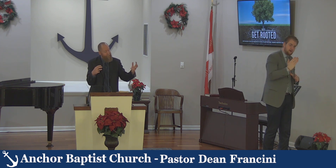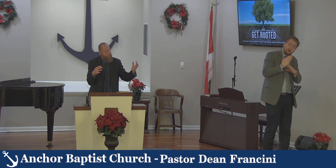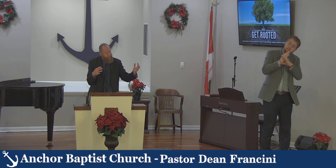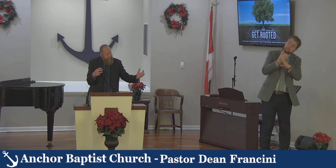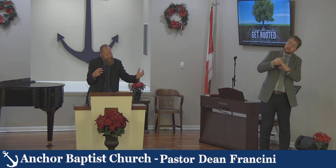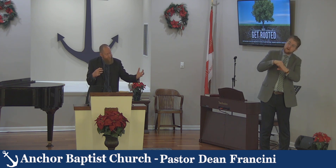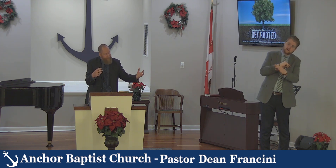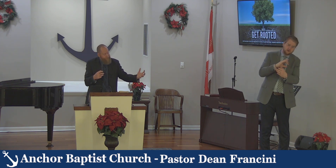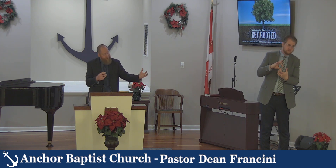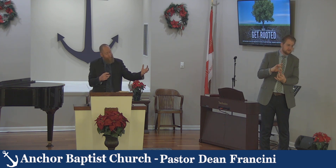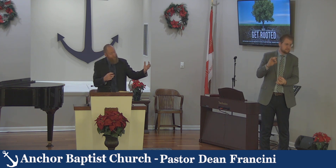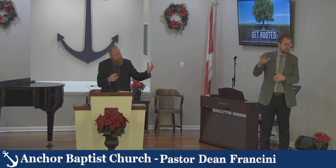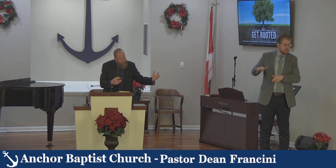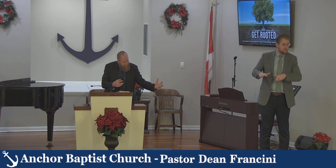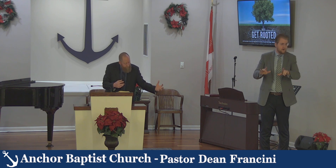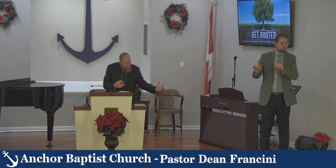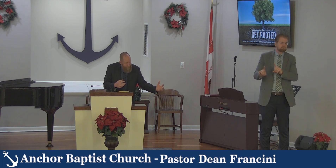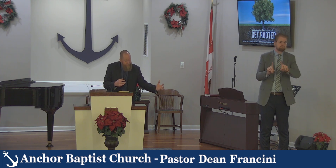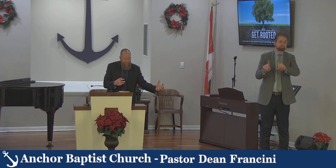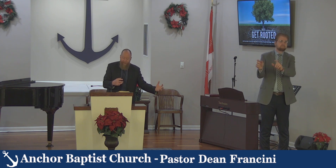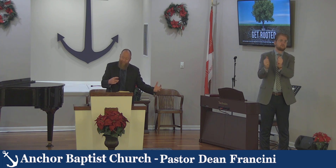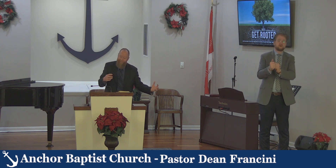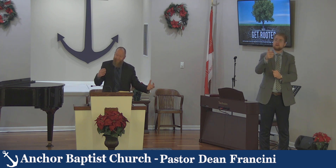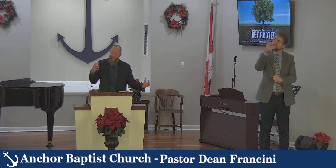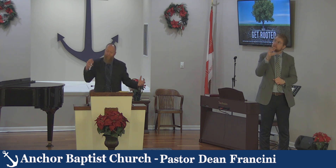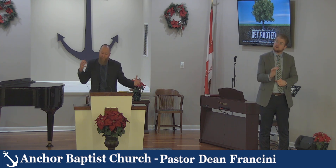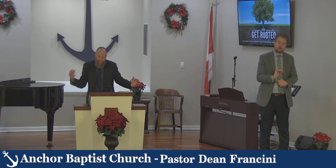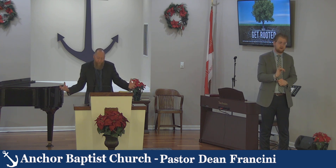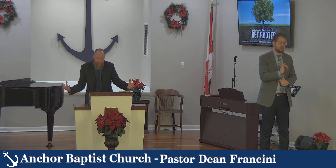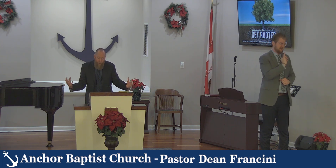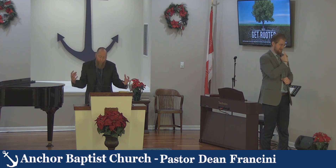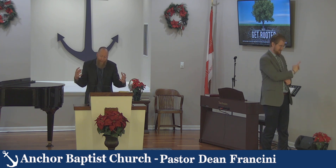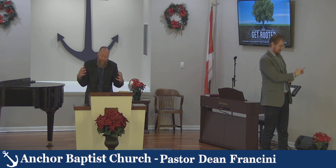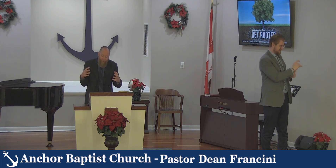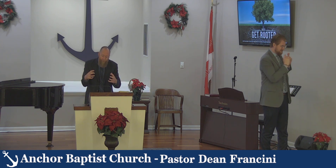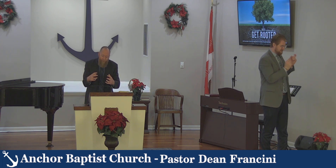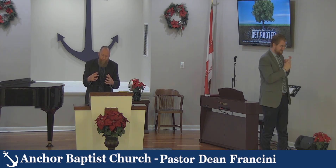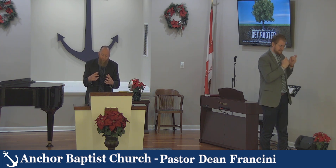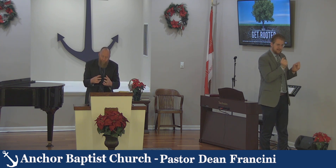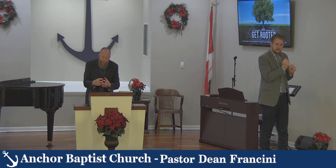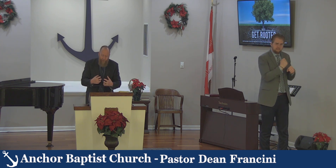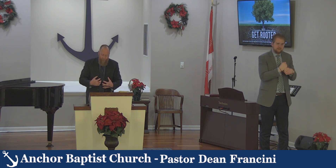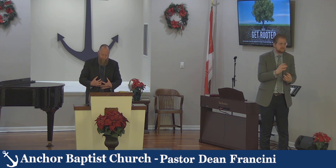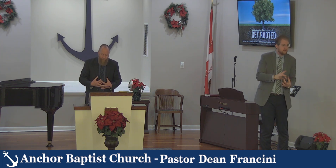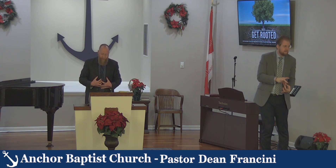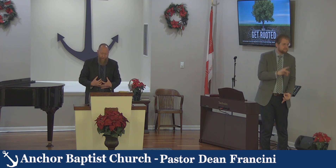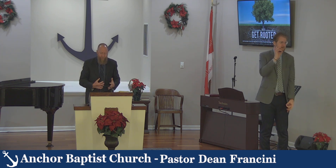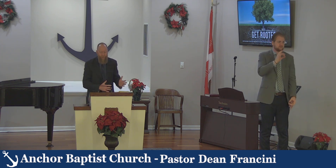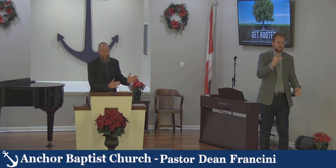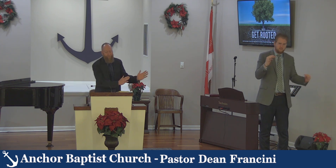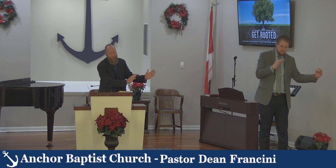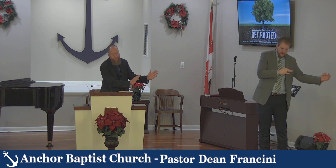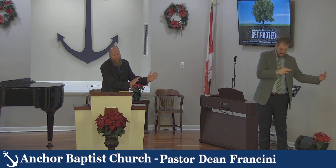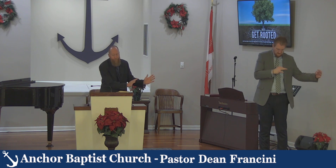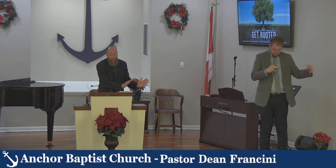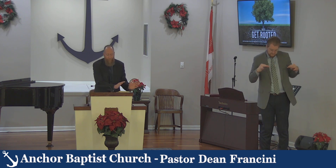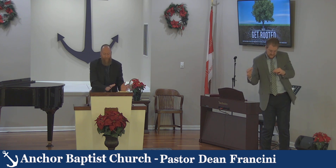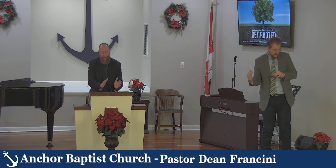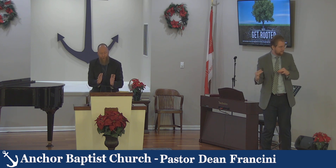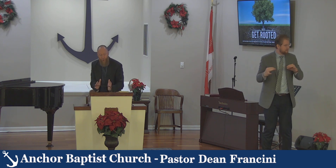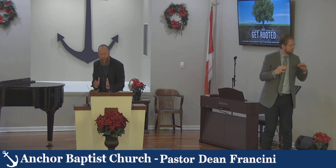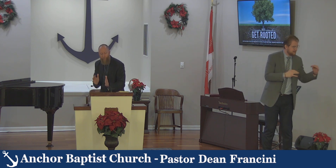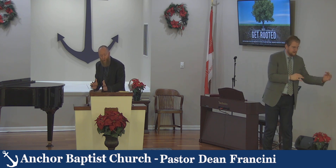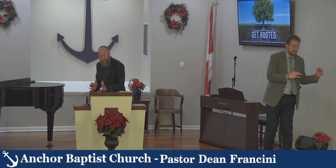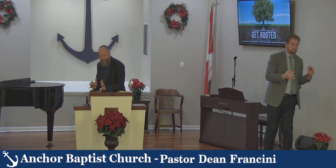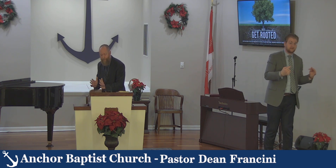I provide for myself that's sinful makes this spiritual battle much more fierce within my life. But if I'll move away